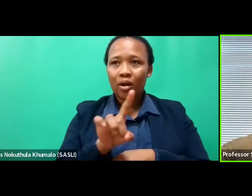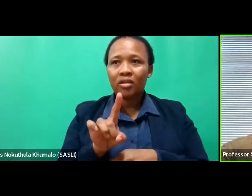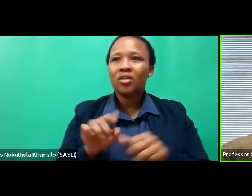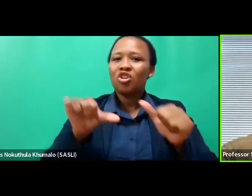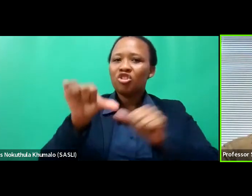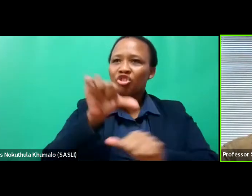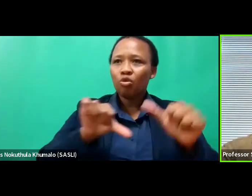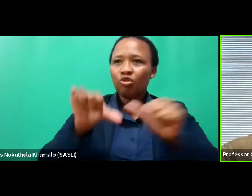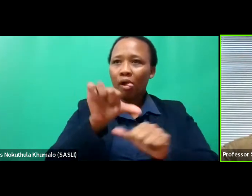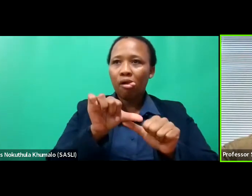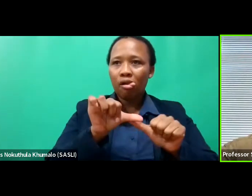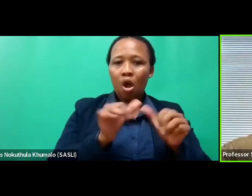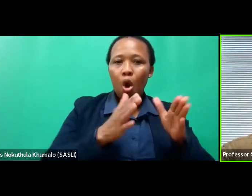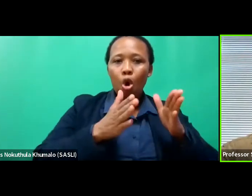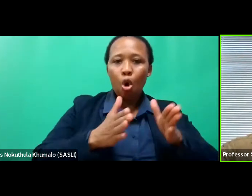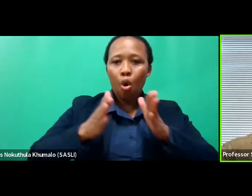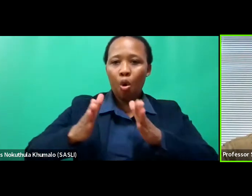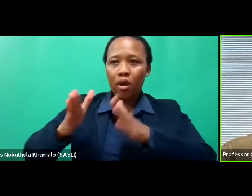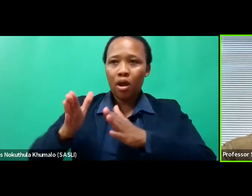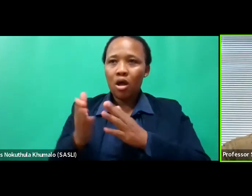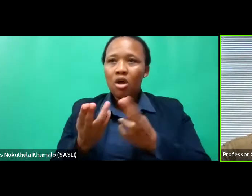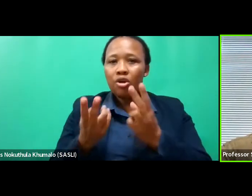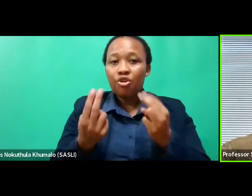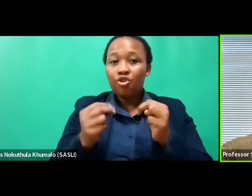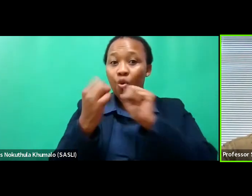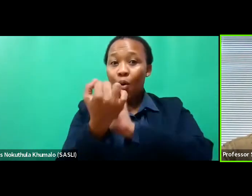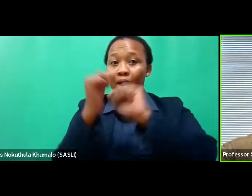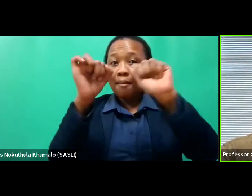neoliberalism has